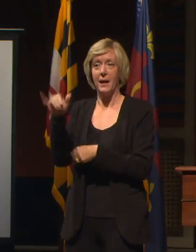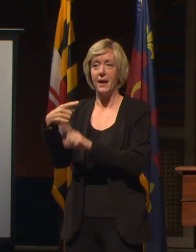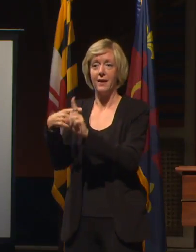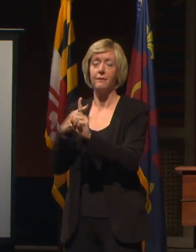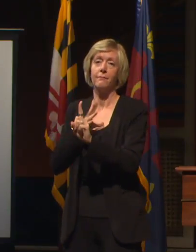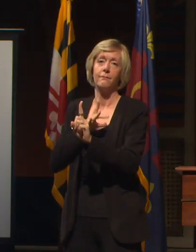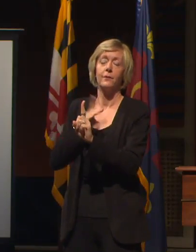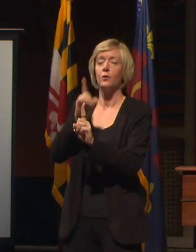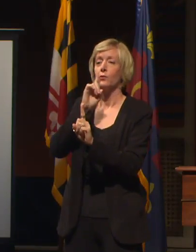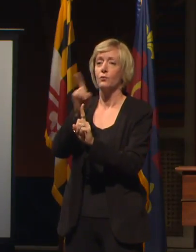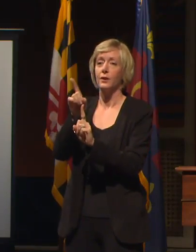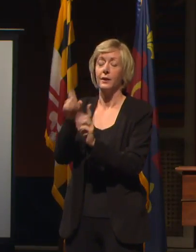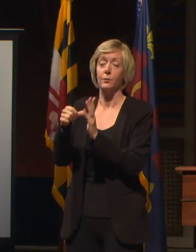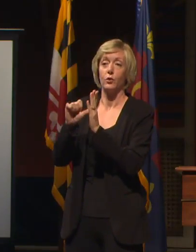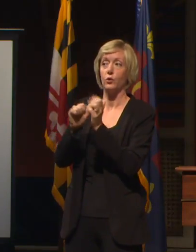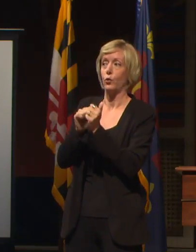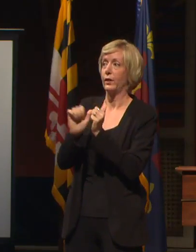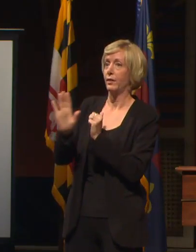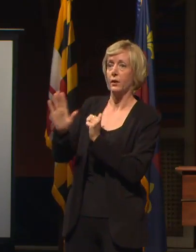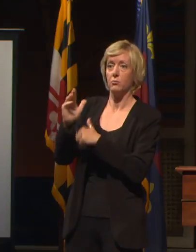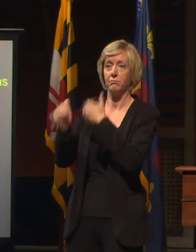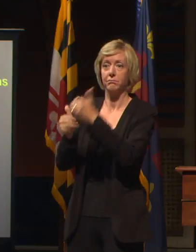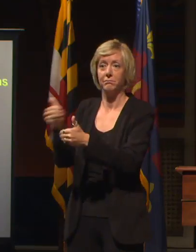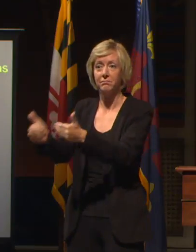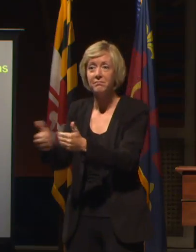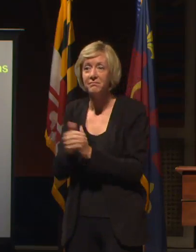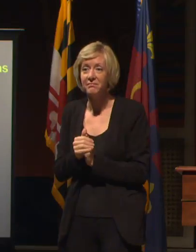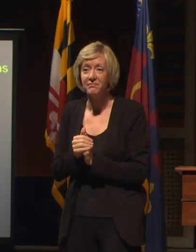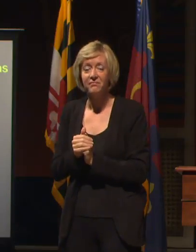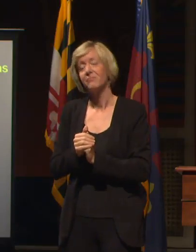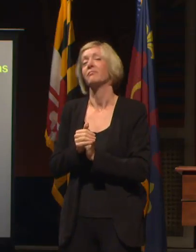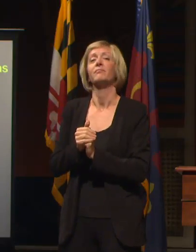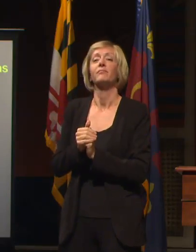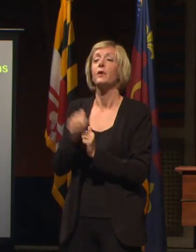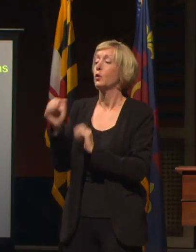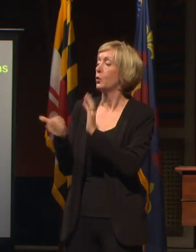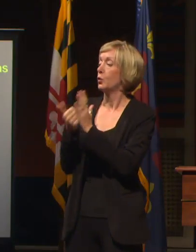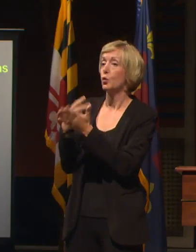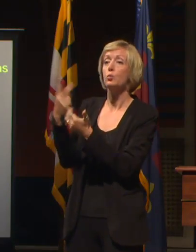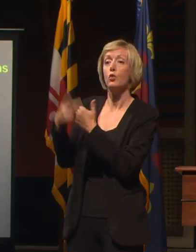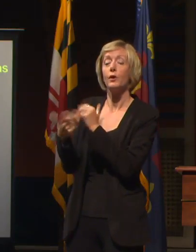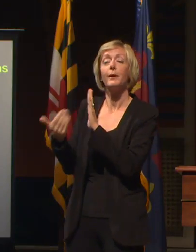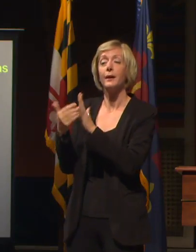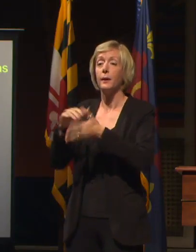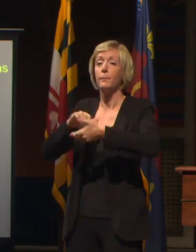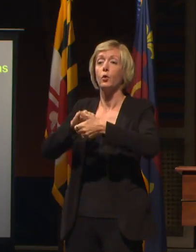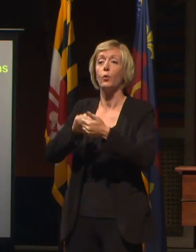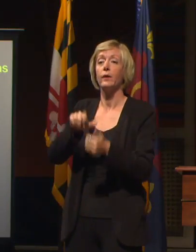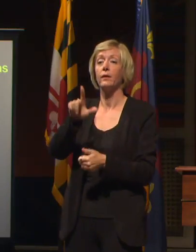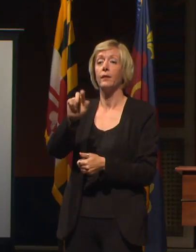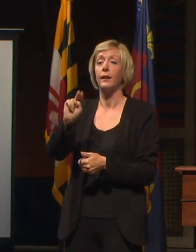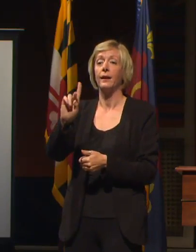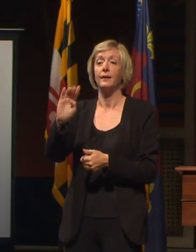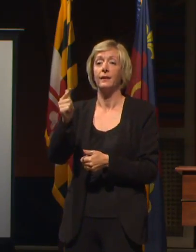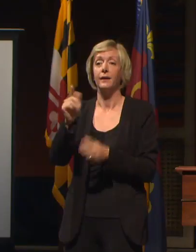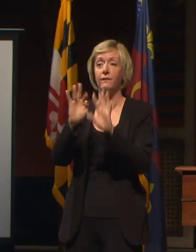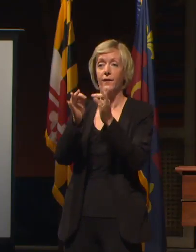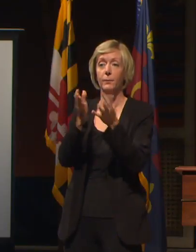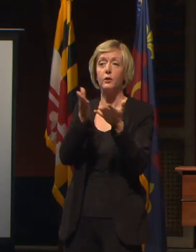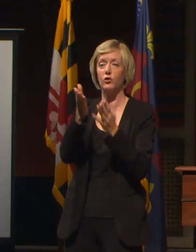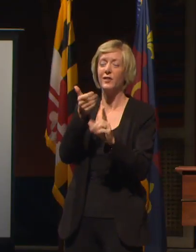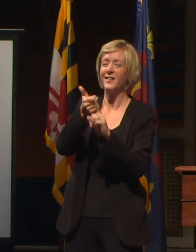and of course was very impressed with what is going on there. This new program, in partnership with the Landing Family Service,